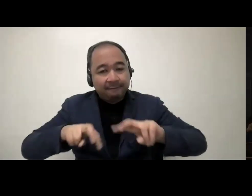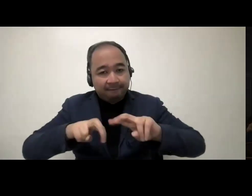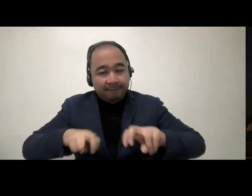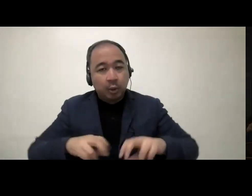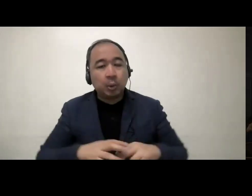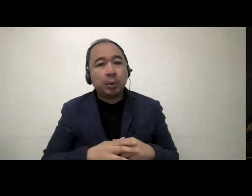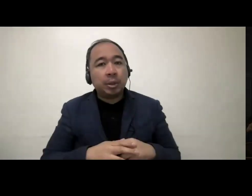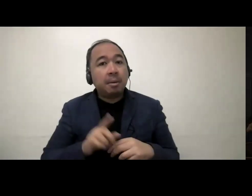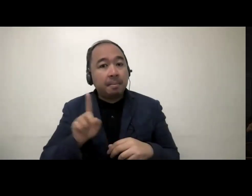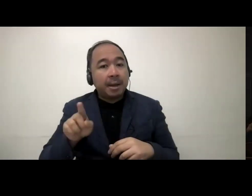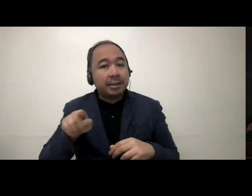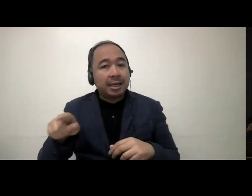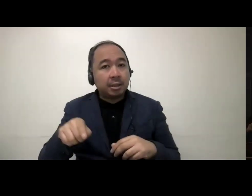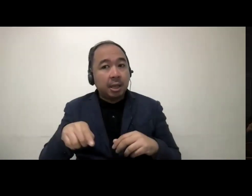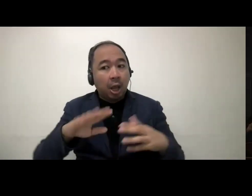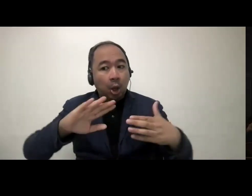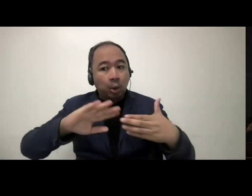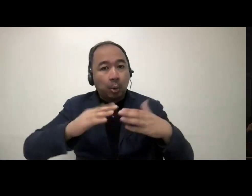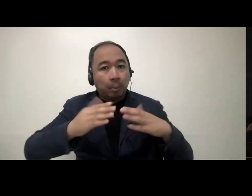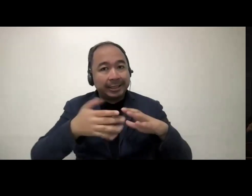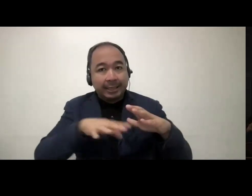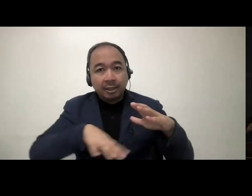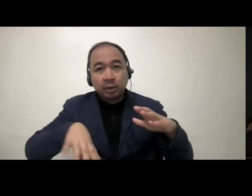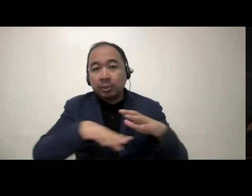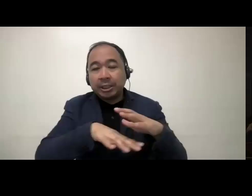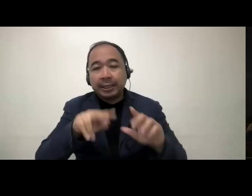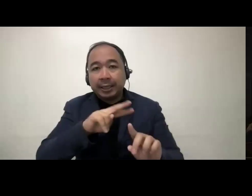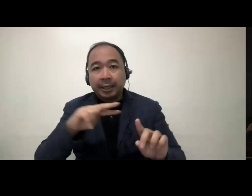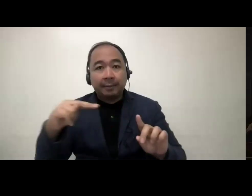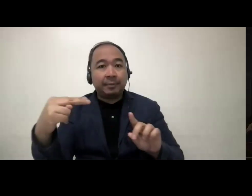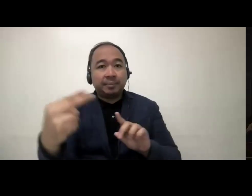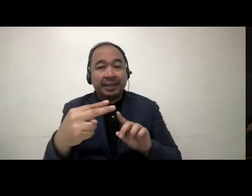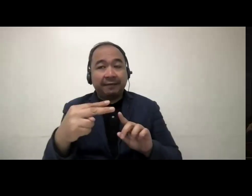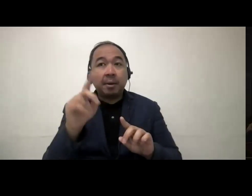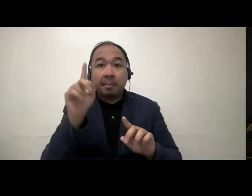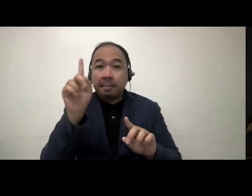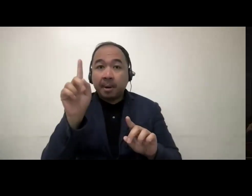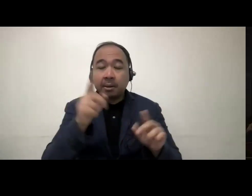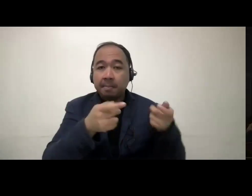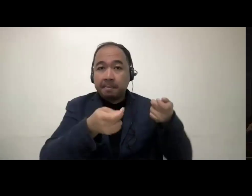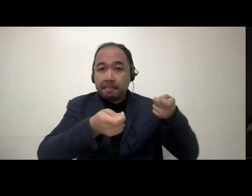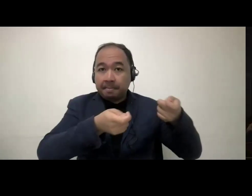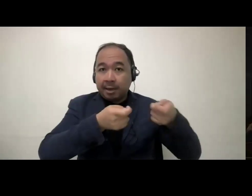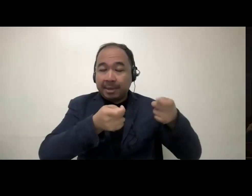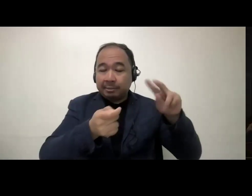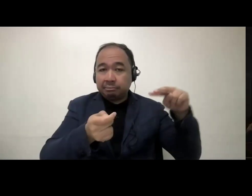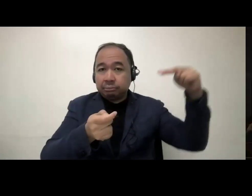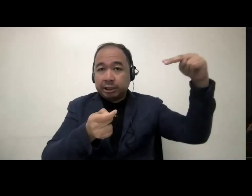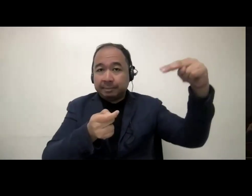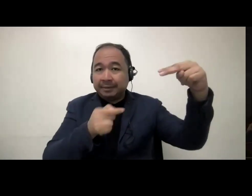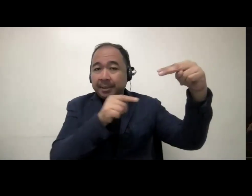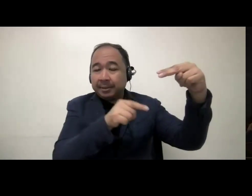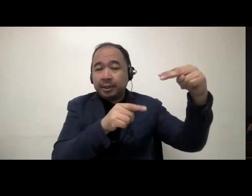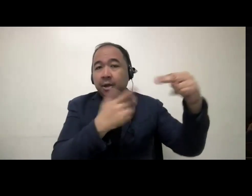ground up perspective or ground perspective, we are talking about a management that don't even talking about management